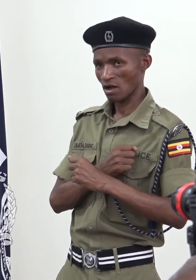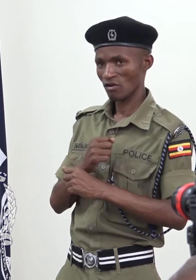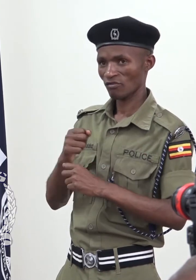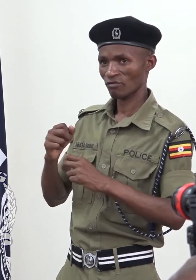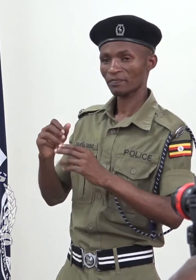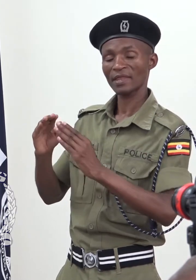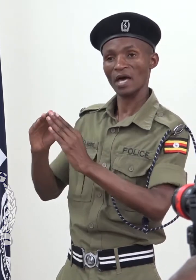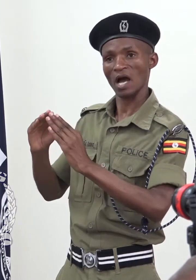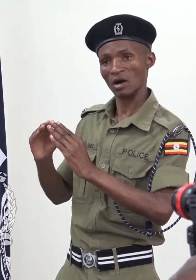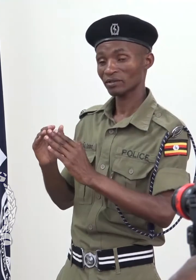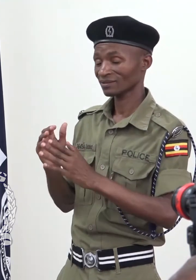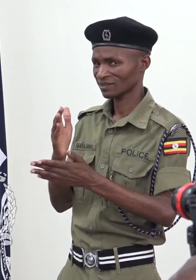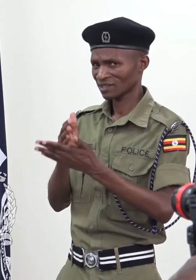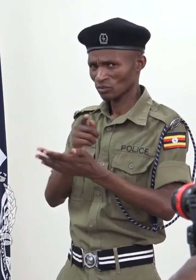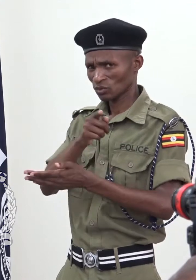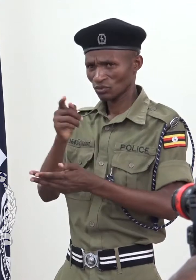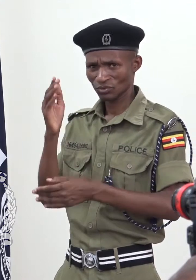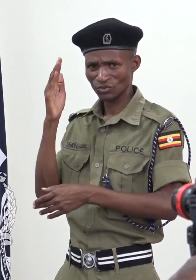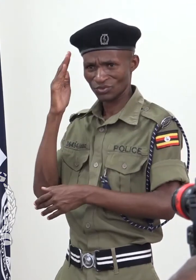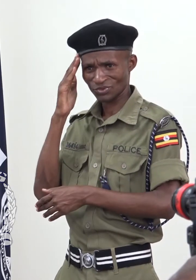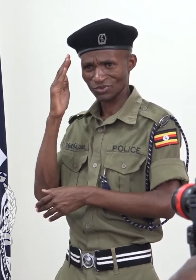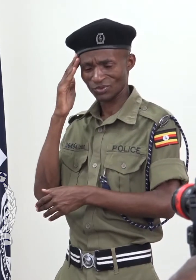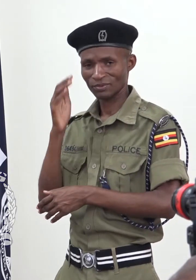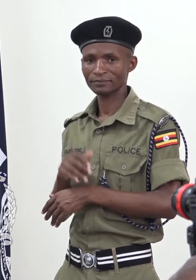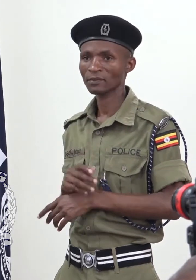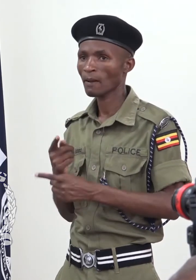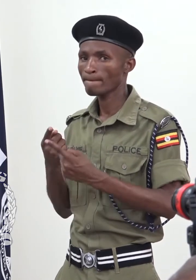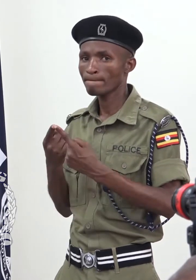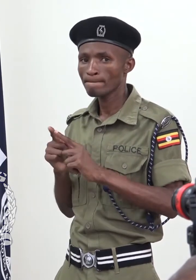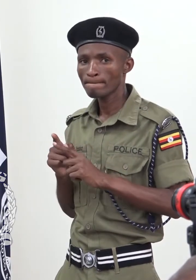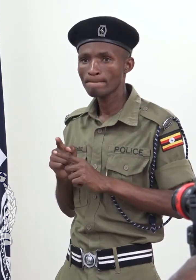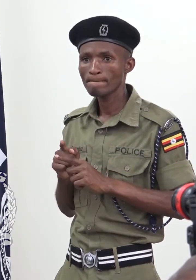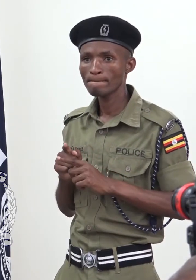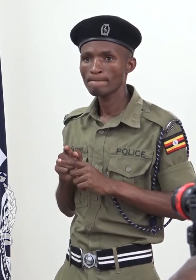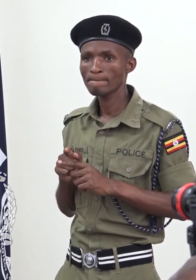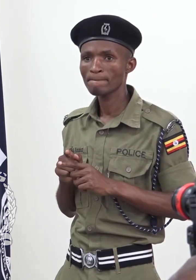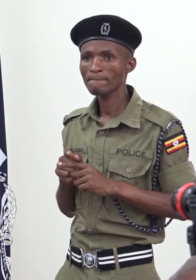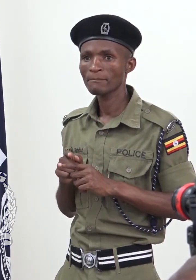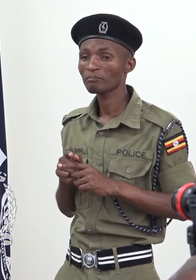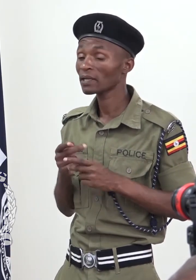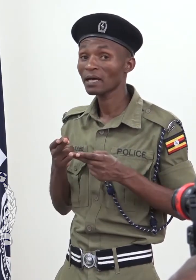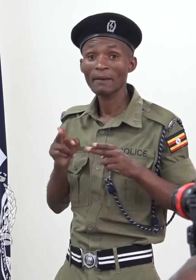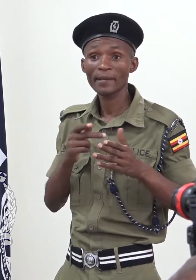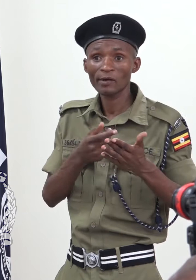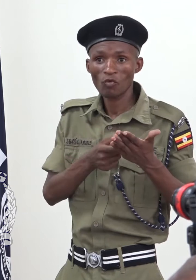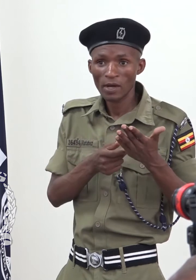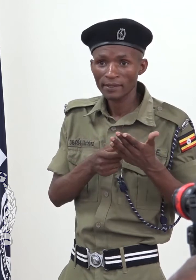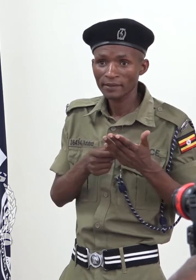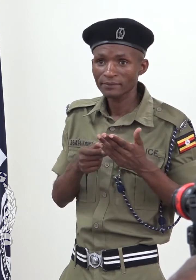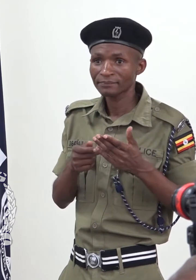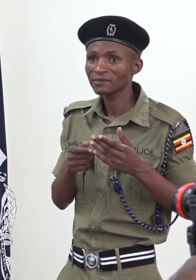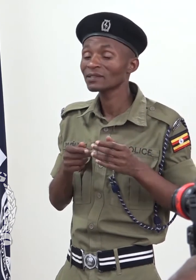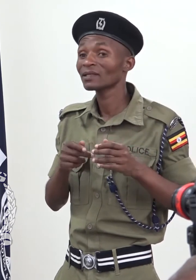Some of you may be knowing that guest house. But they used what usually happens, they display, these